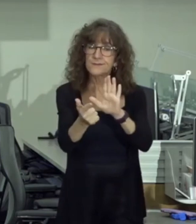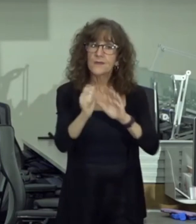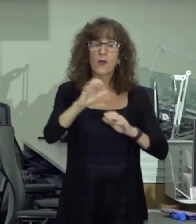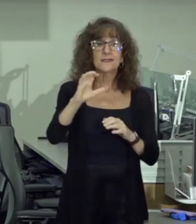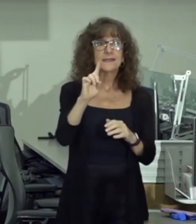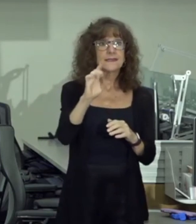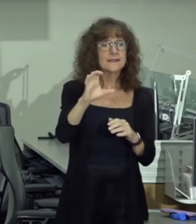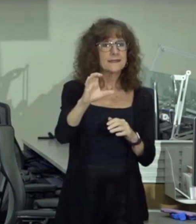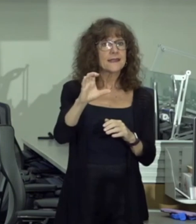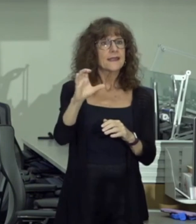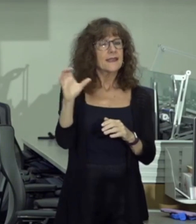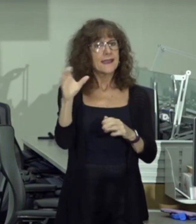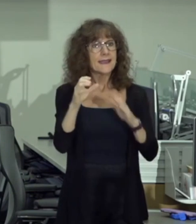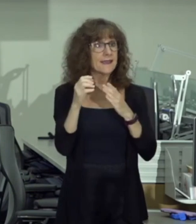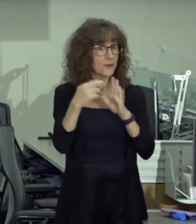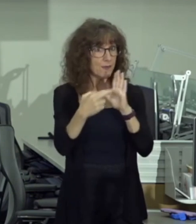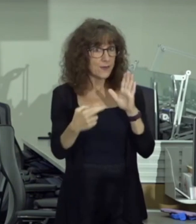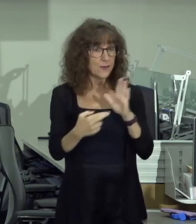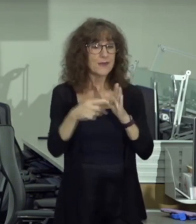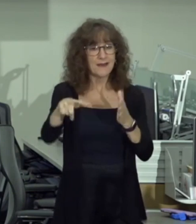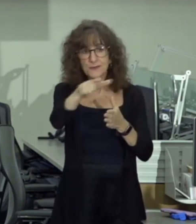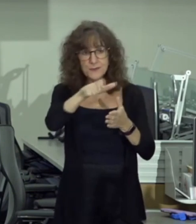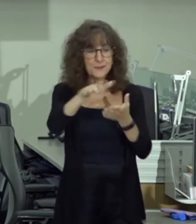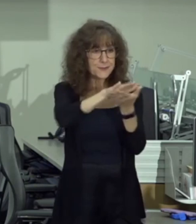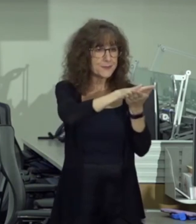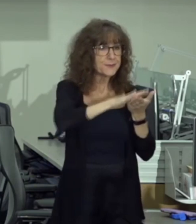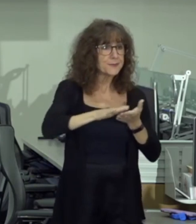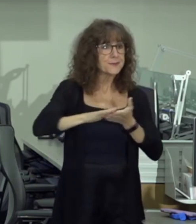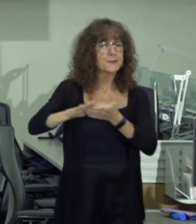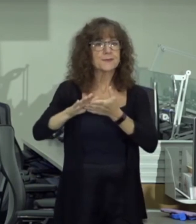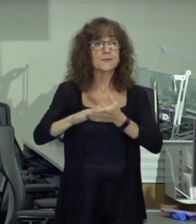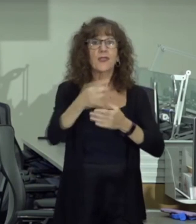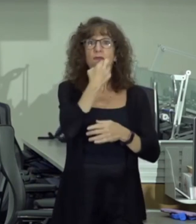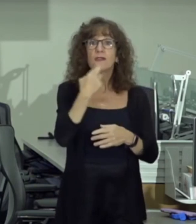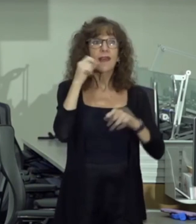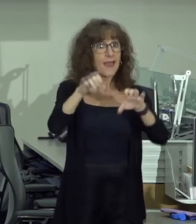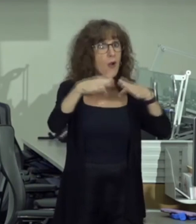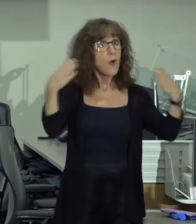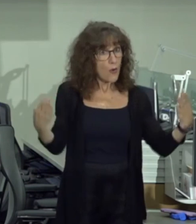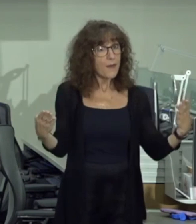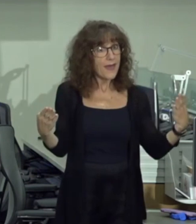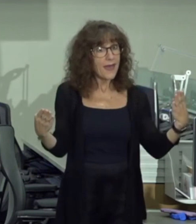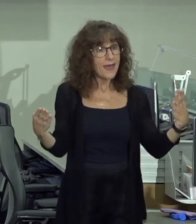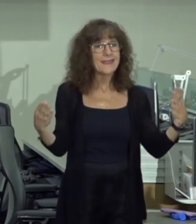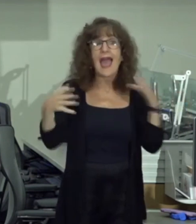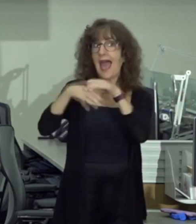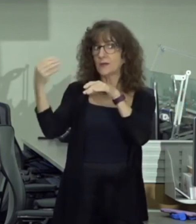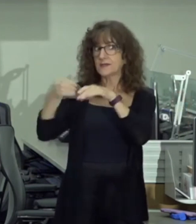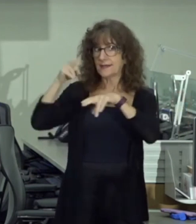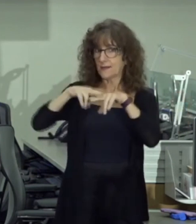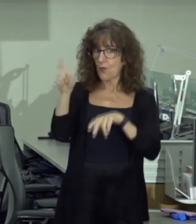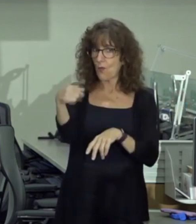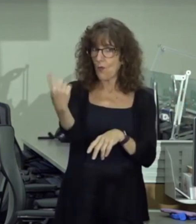CDC guidelines for cleaning high-use surfaces must also be adhered to. Restaurants may open with outside seating